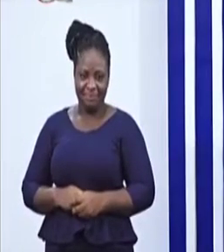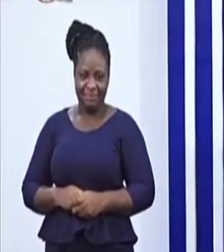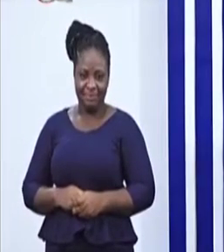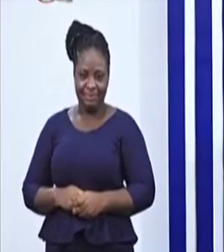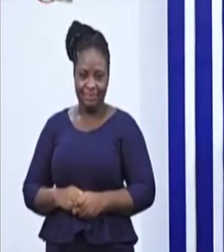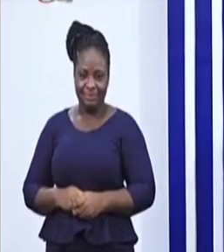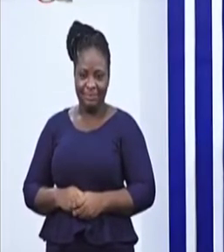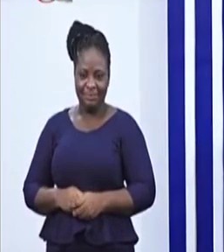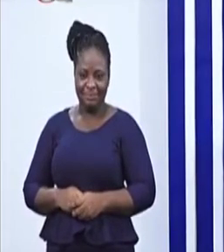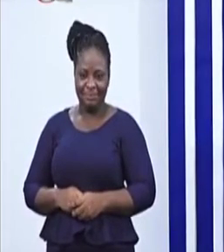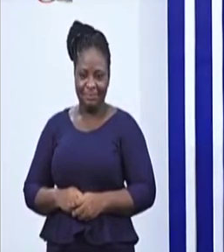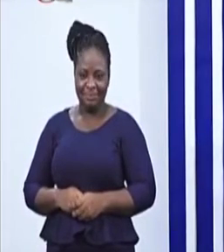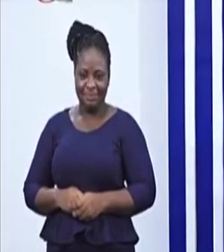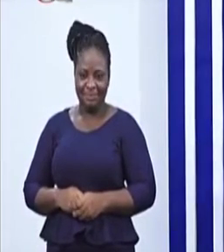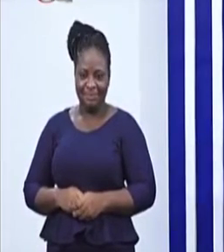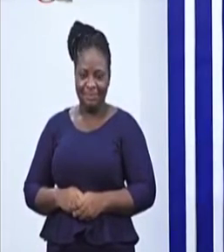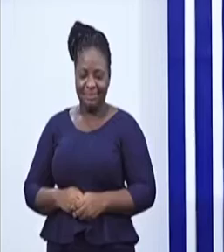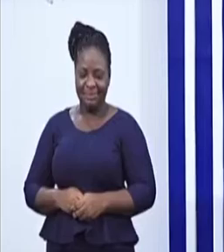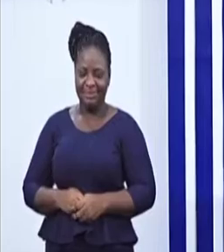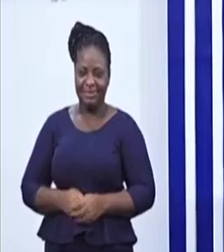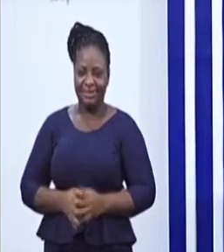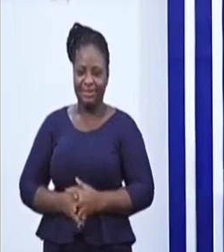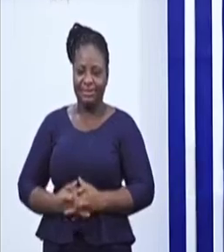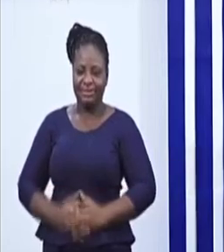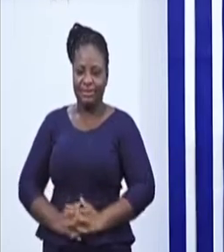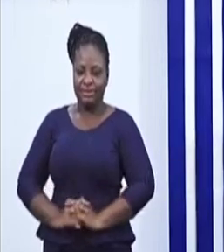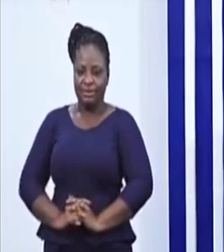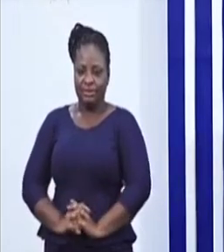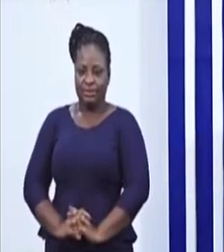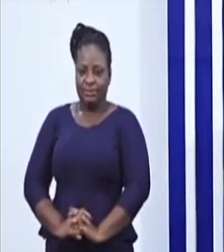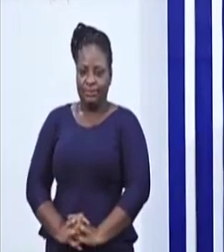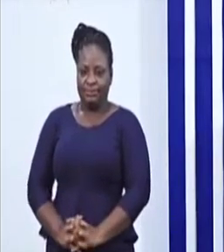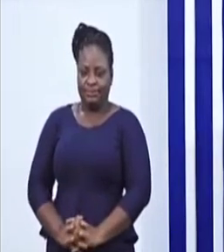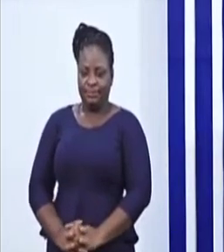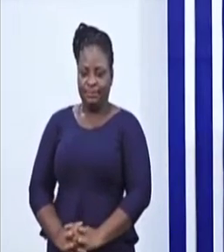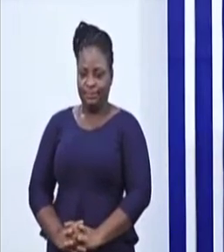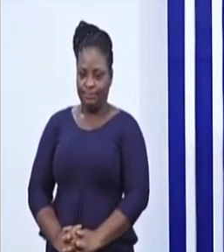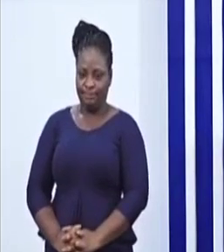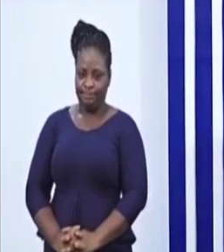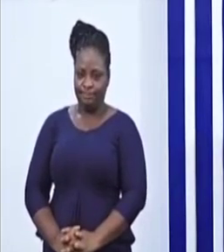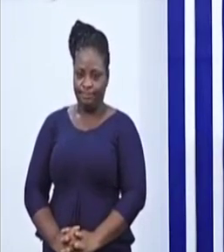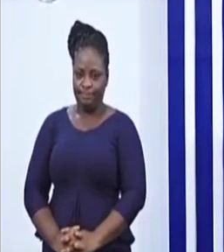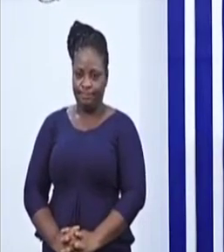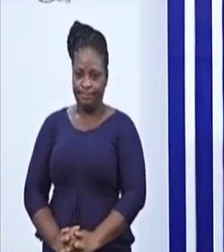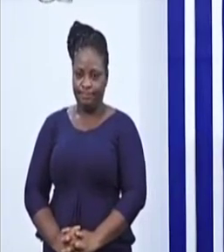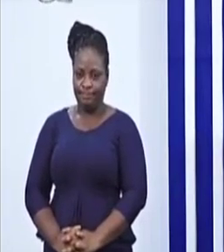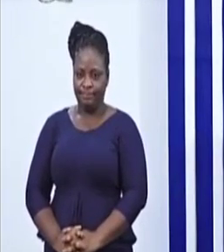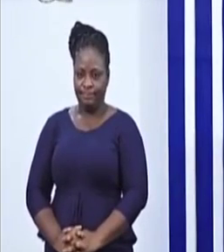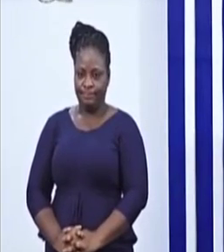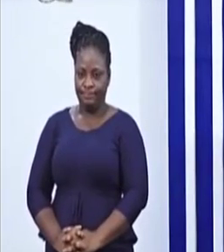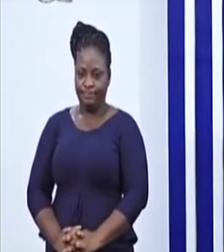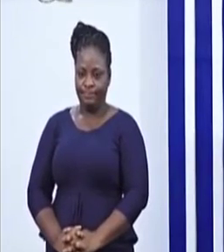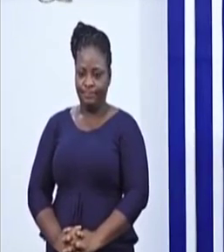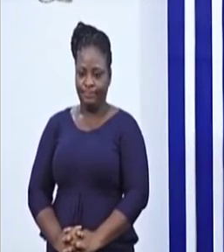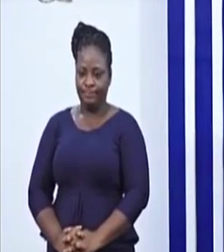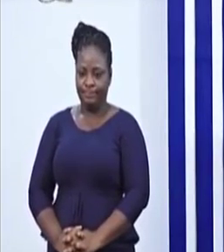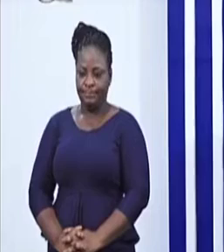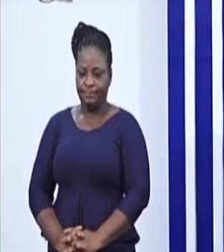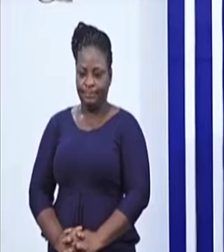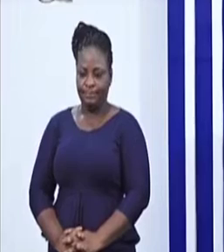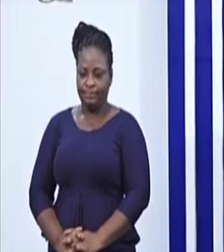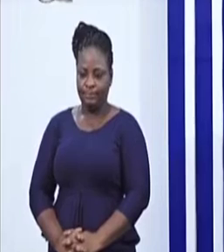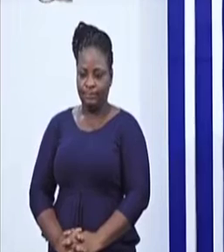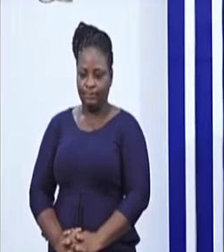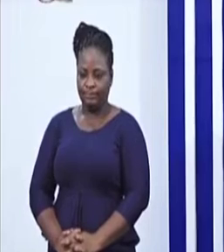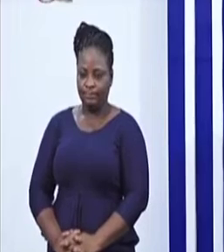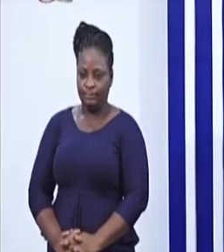edegbepa. So coronavirus yanchi hagoglomba nanoli udzaba miawo ikebana